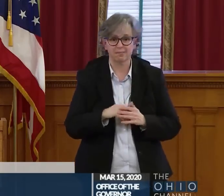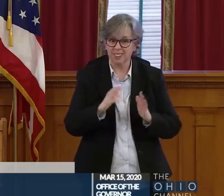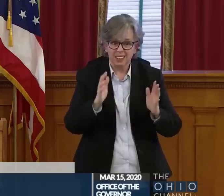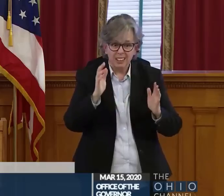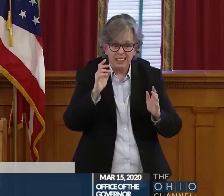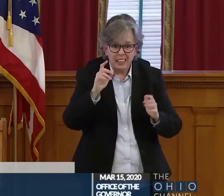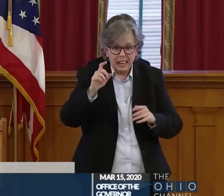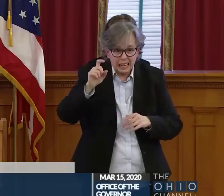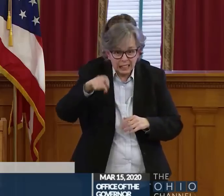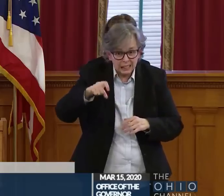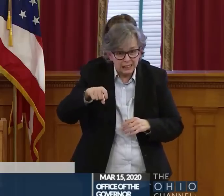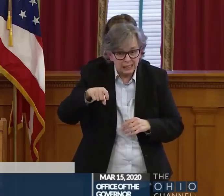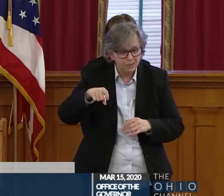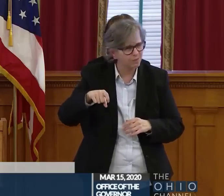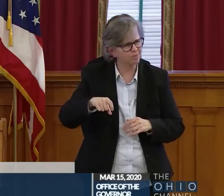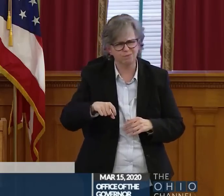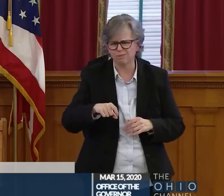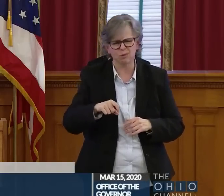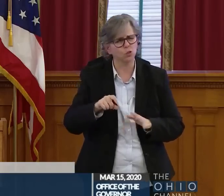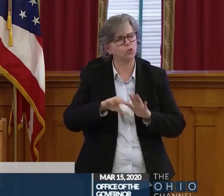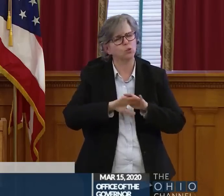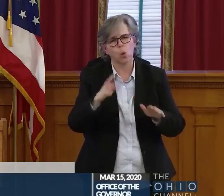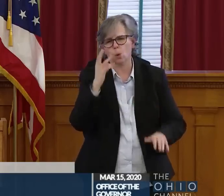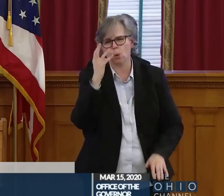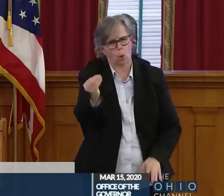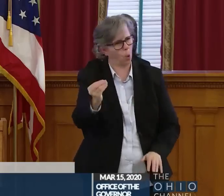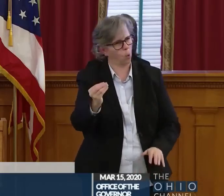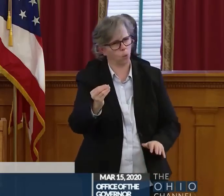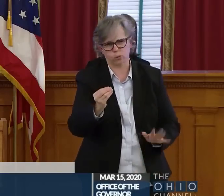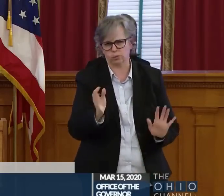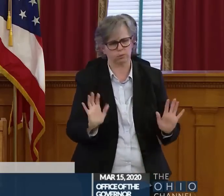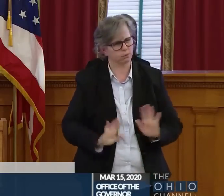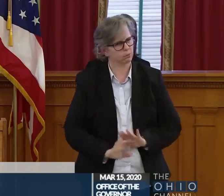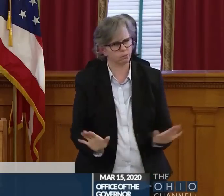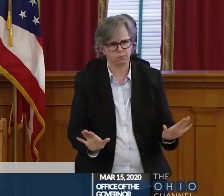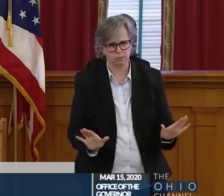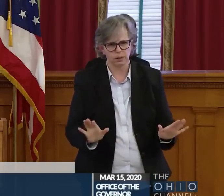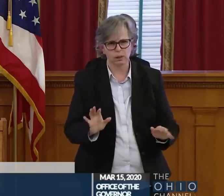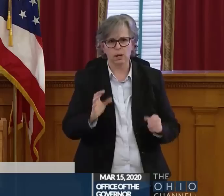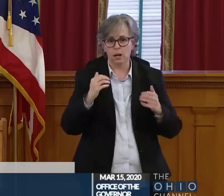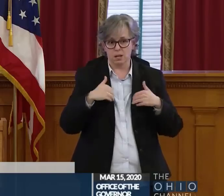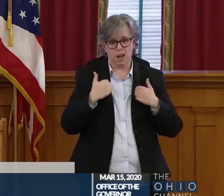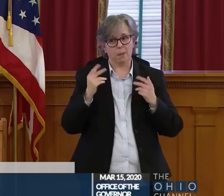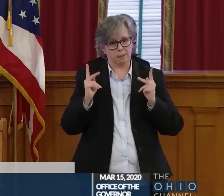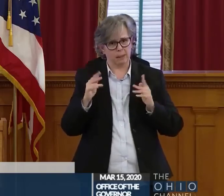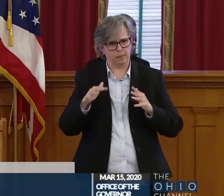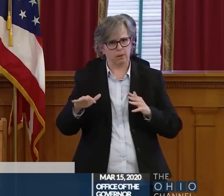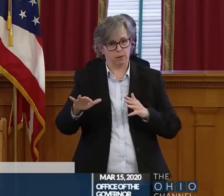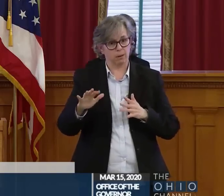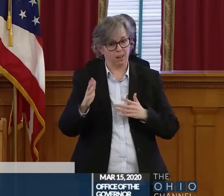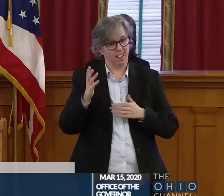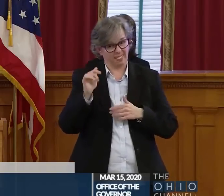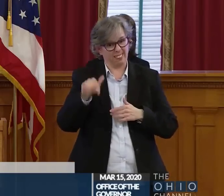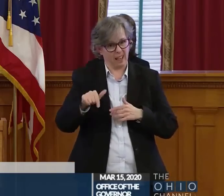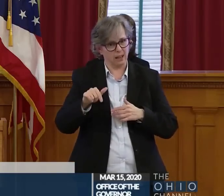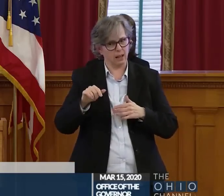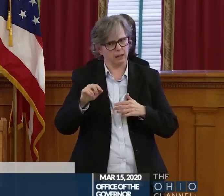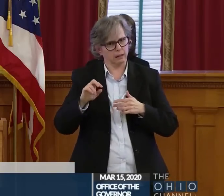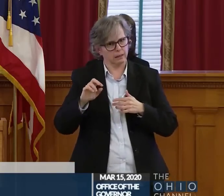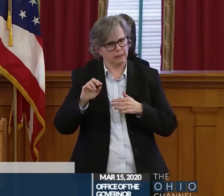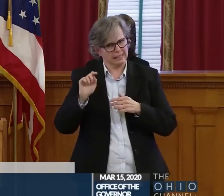should not be doing it. And young people, you're part of this, absolutely part of what I'm talking about. And we'll have